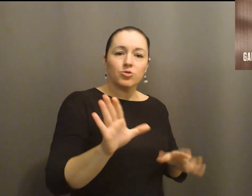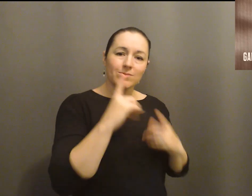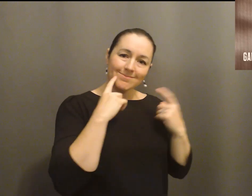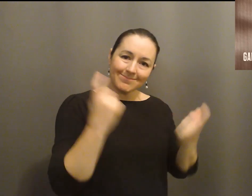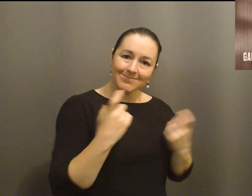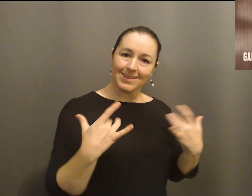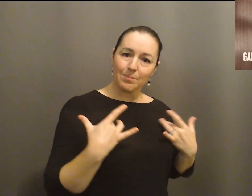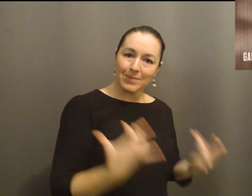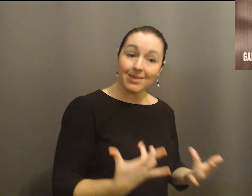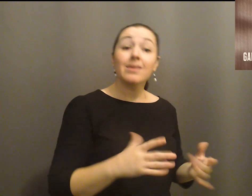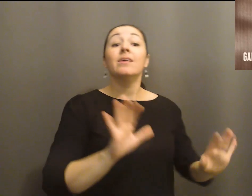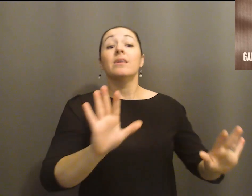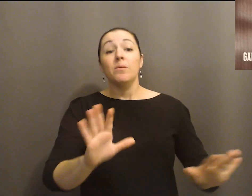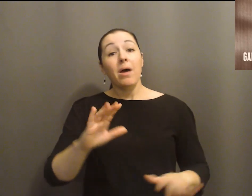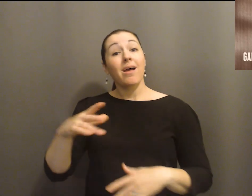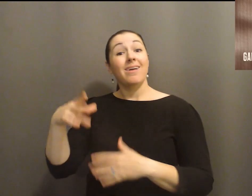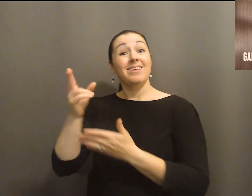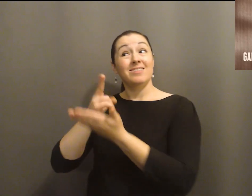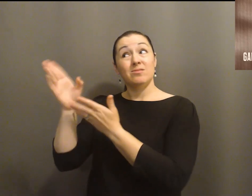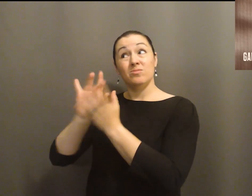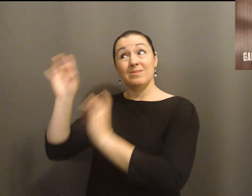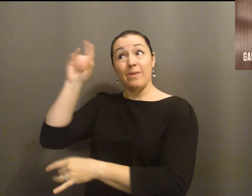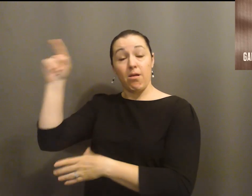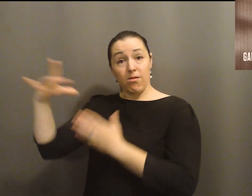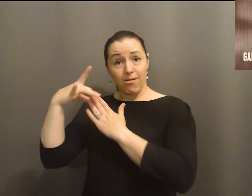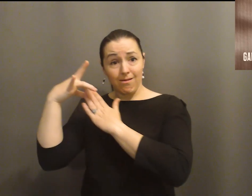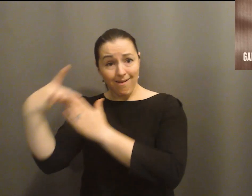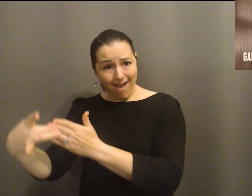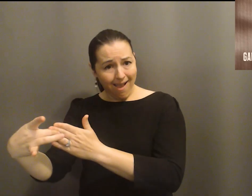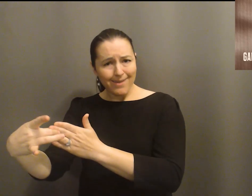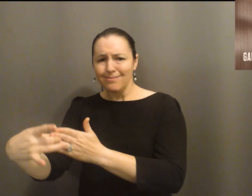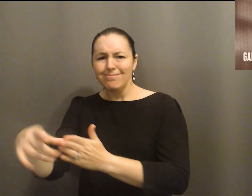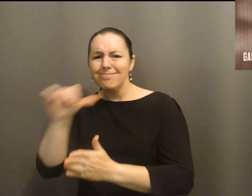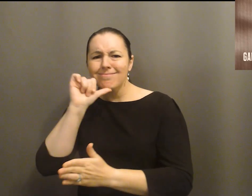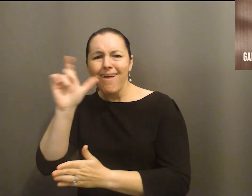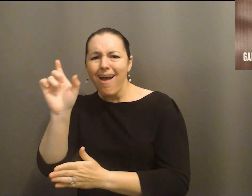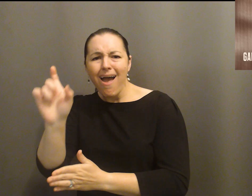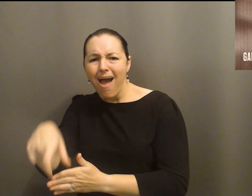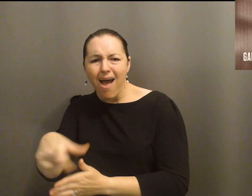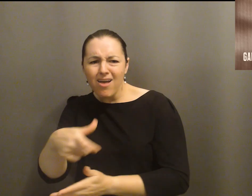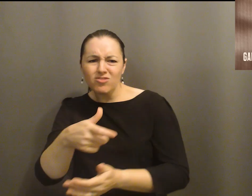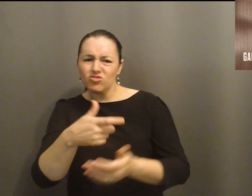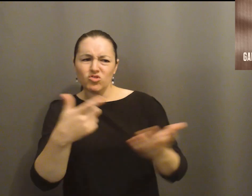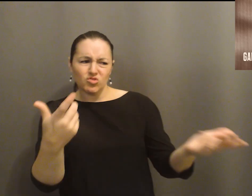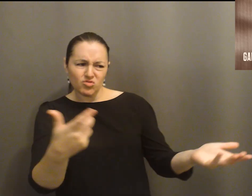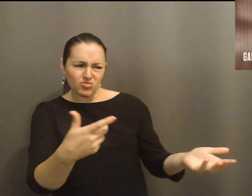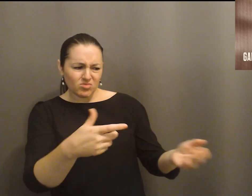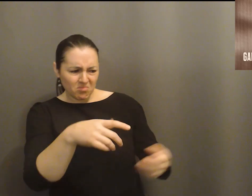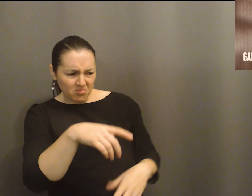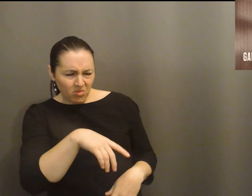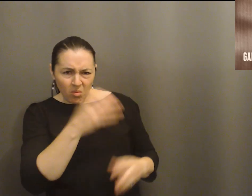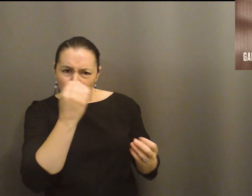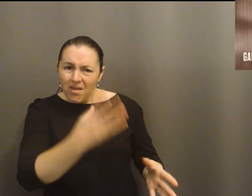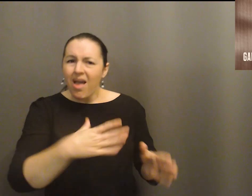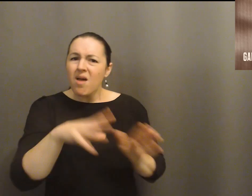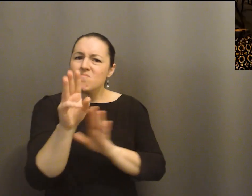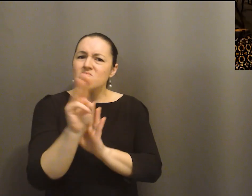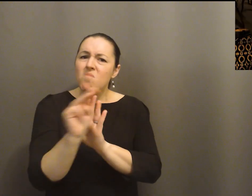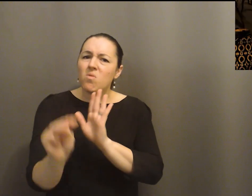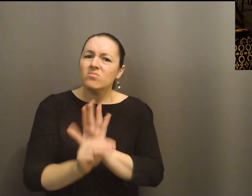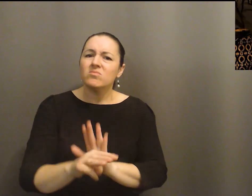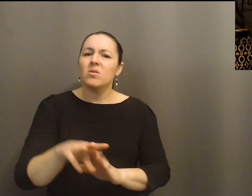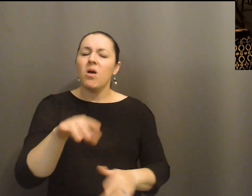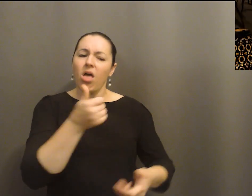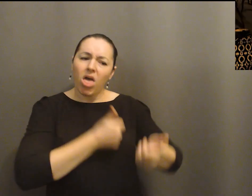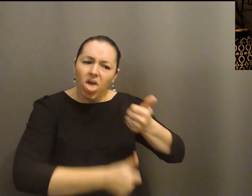Directed Verse 18 By the Spirit Watch this You are not You obligation To the law Of Moses